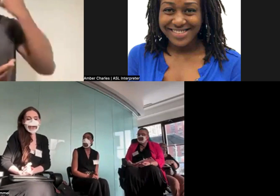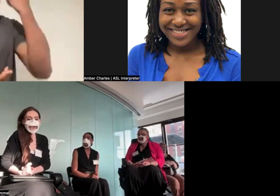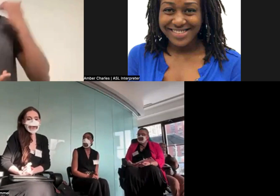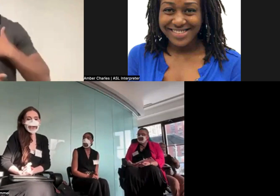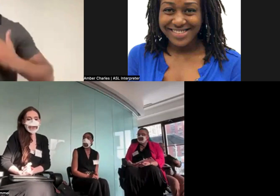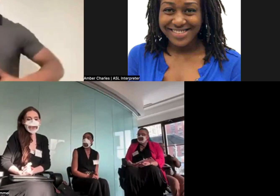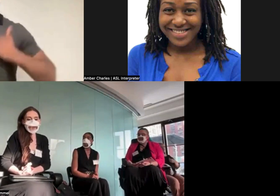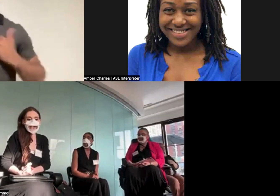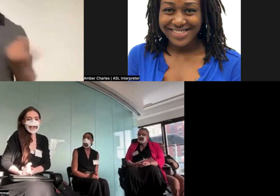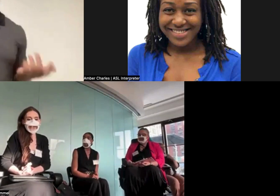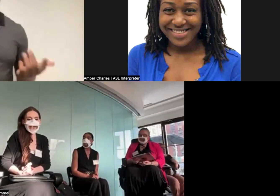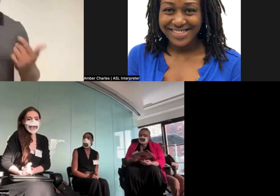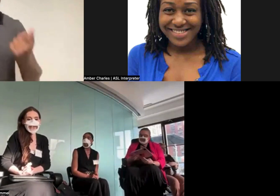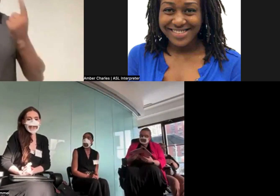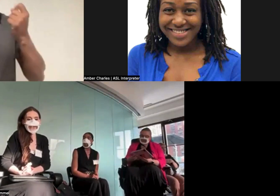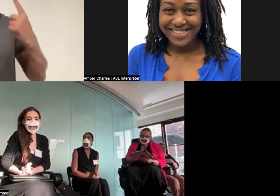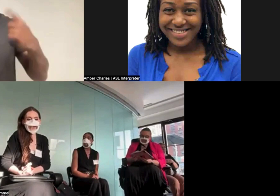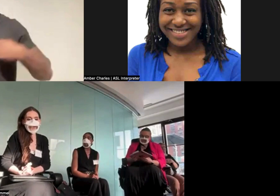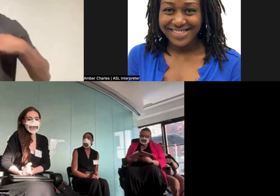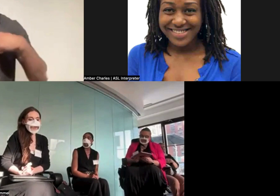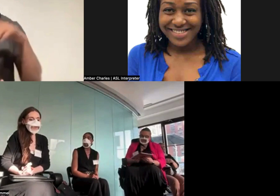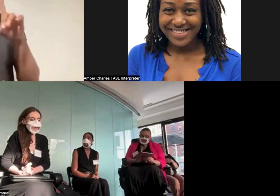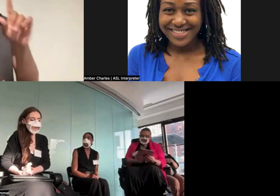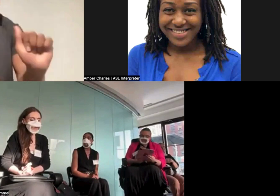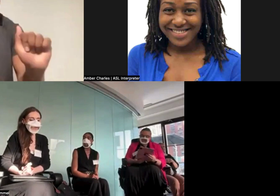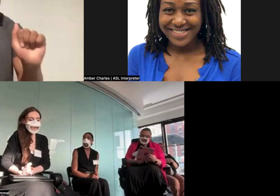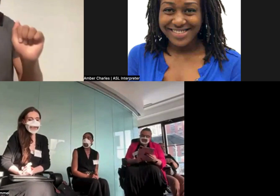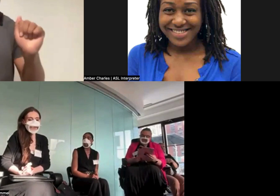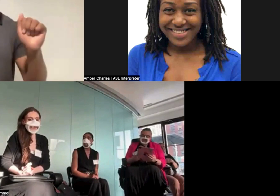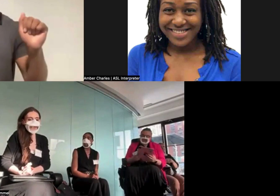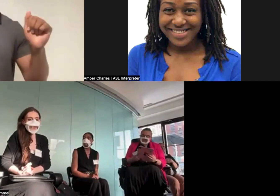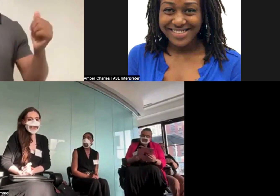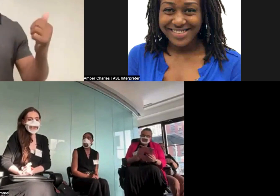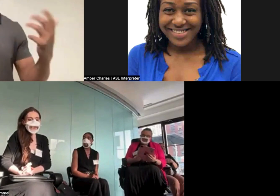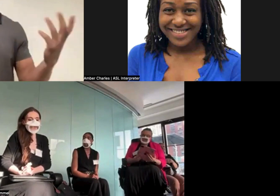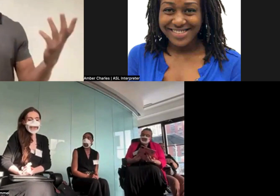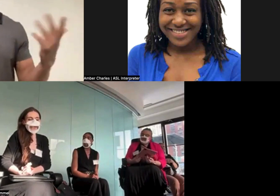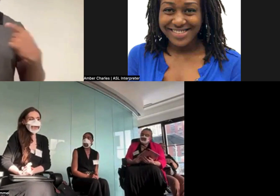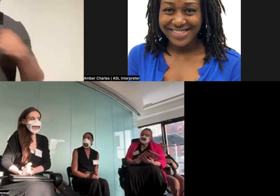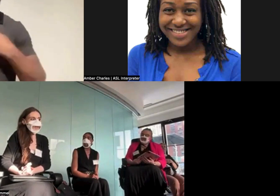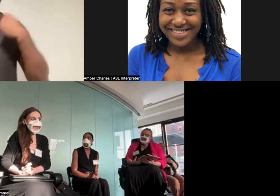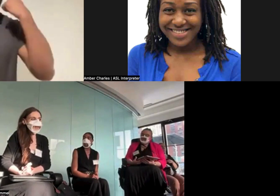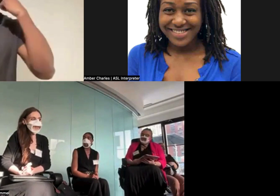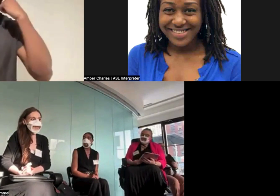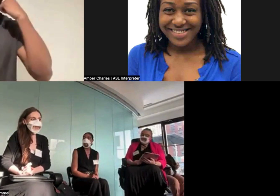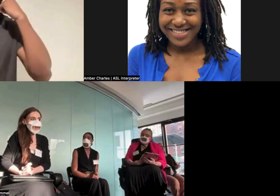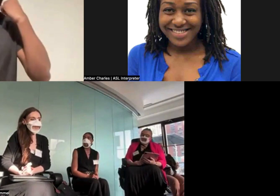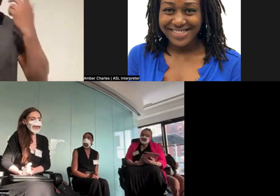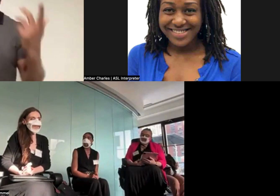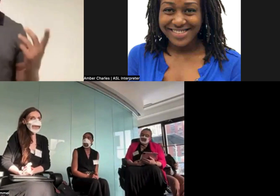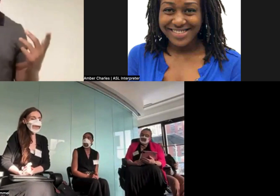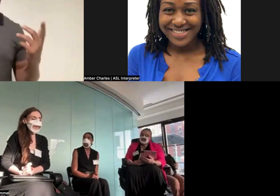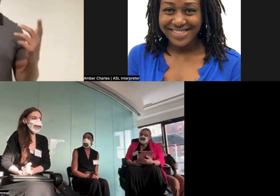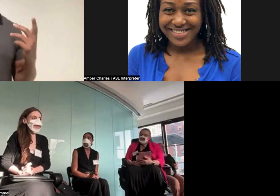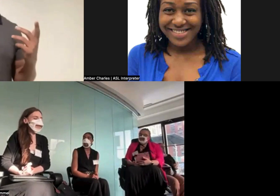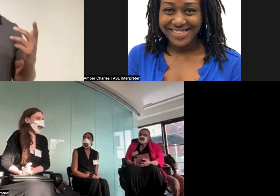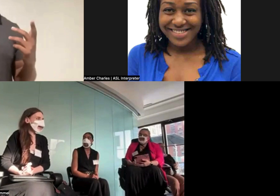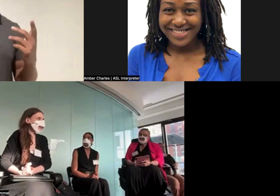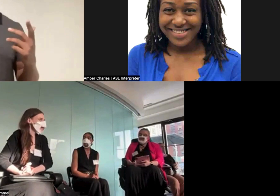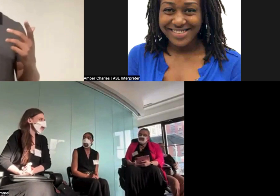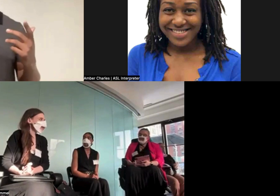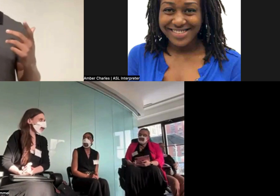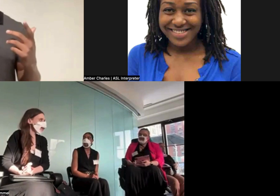disabled, and I think just being being forced onto